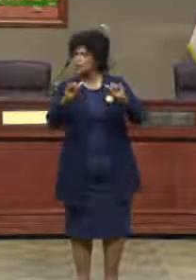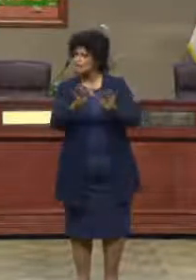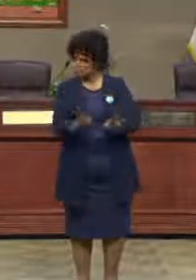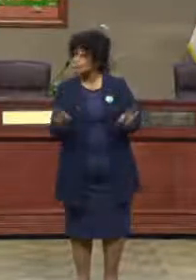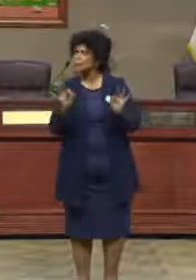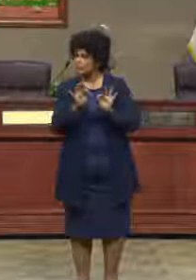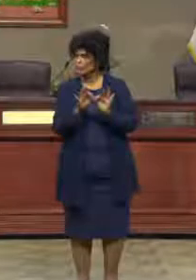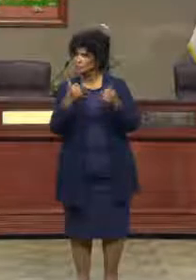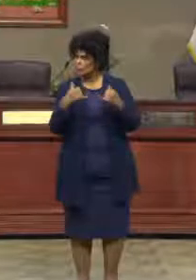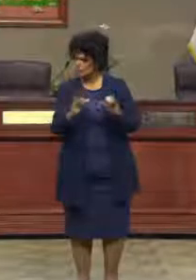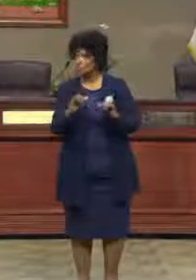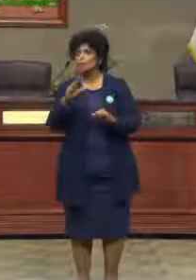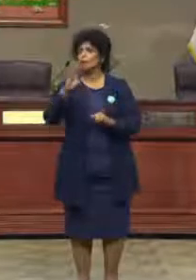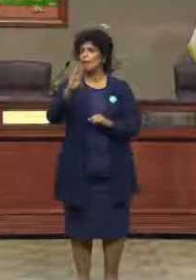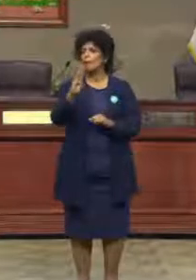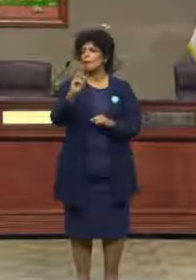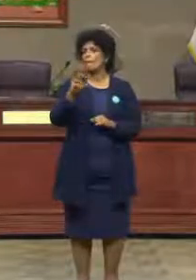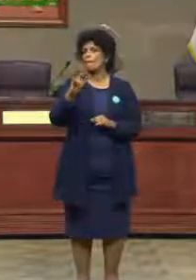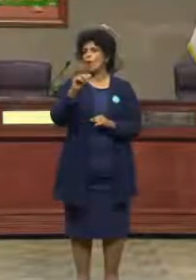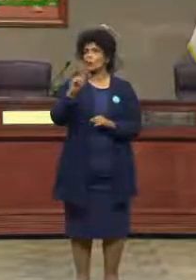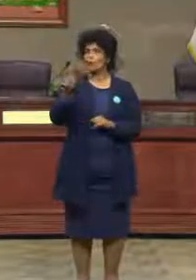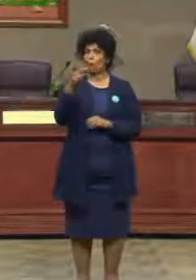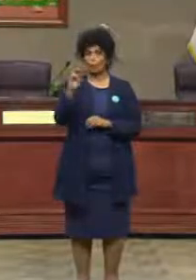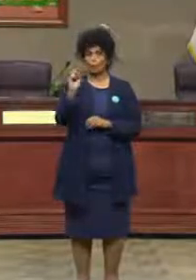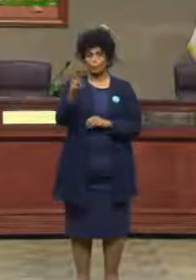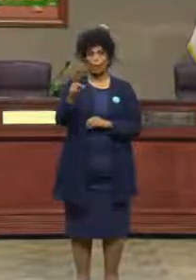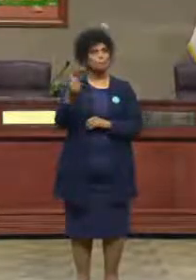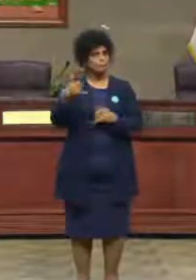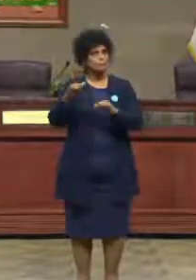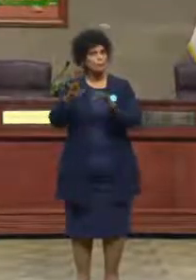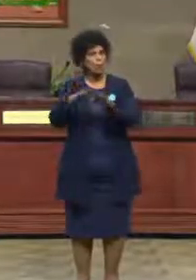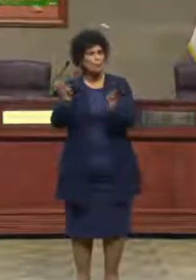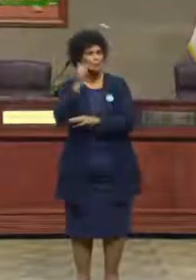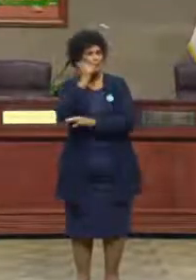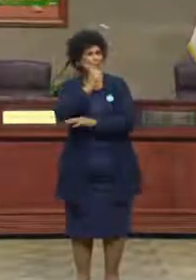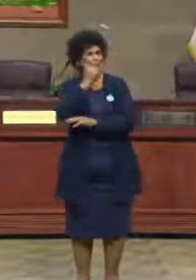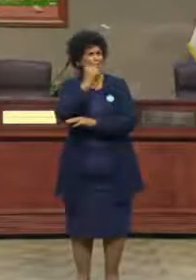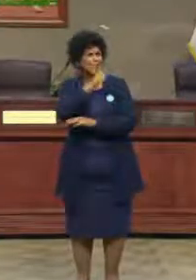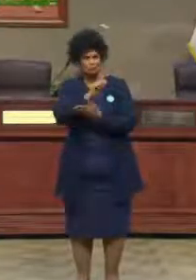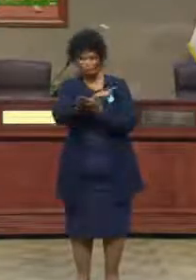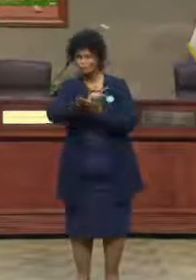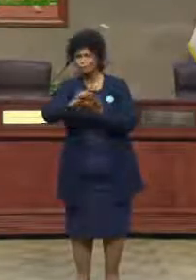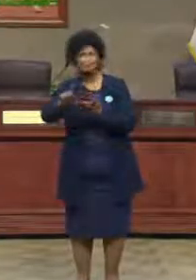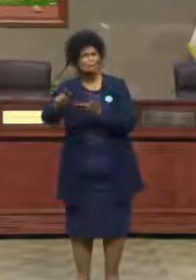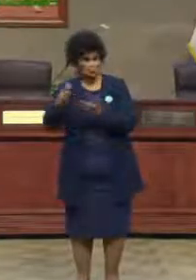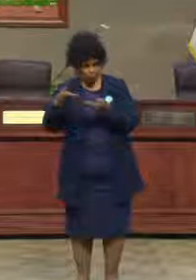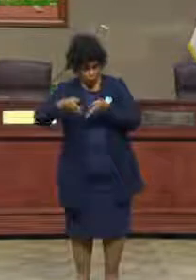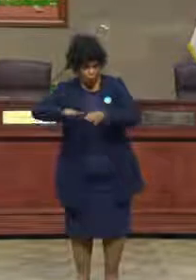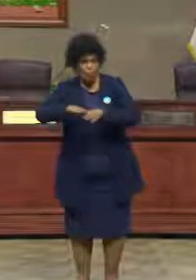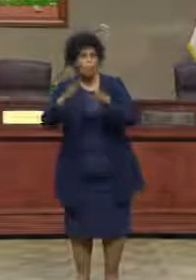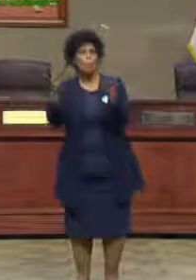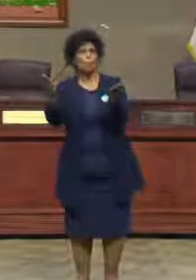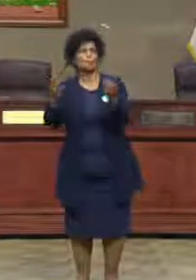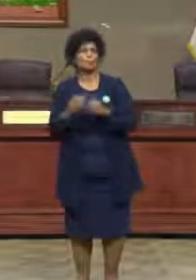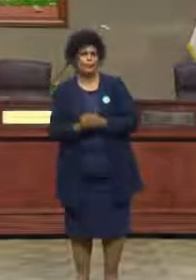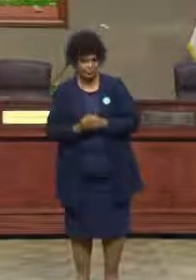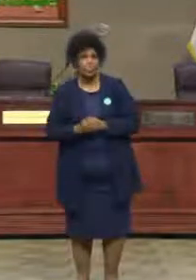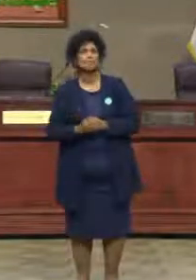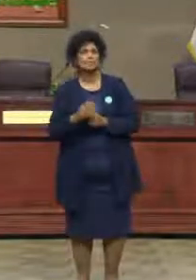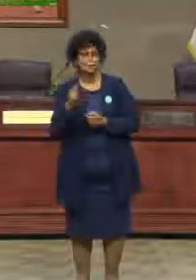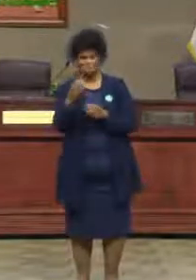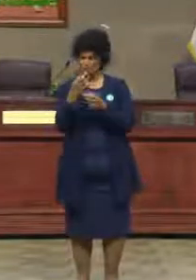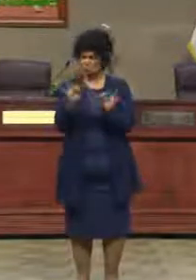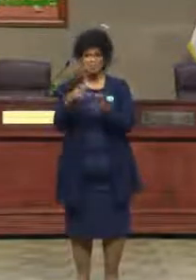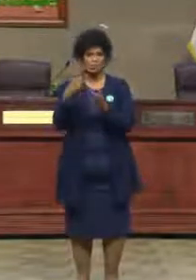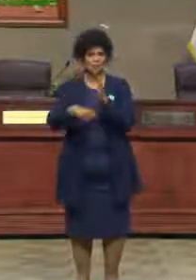remains open 7 days a week for free coronavirus testing. They offer the rapid or antigen testing or